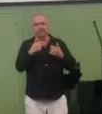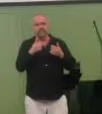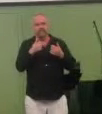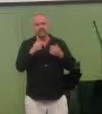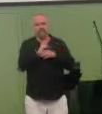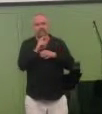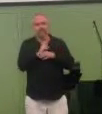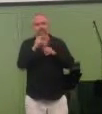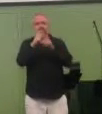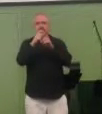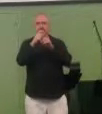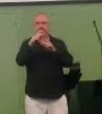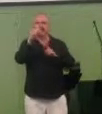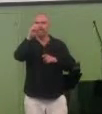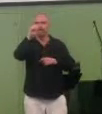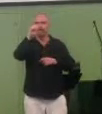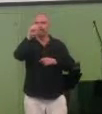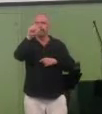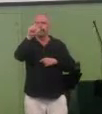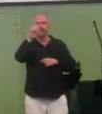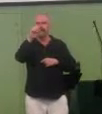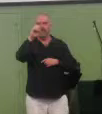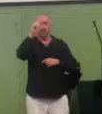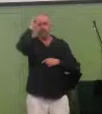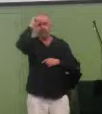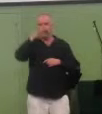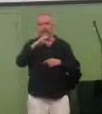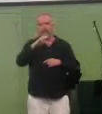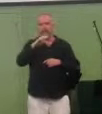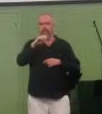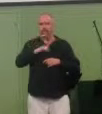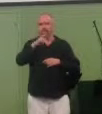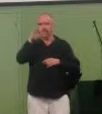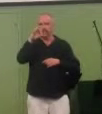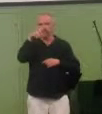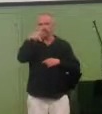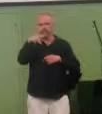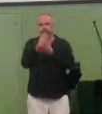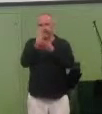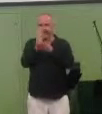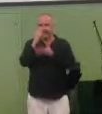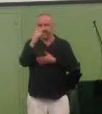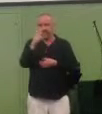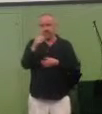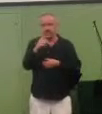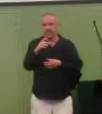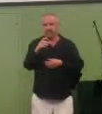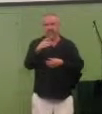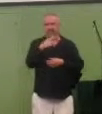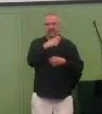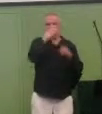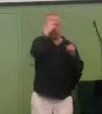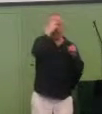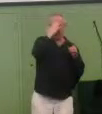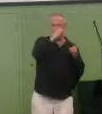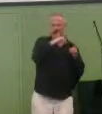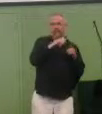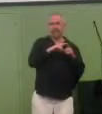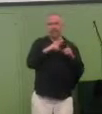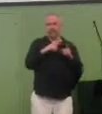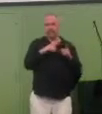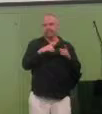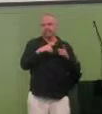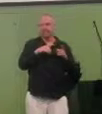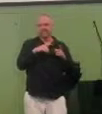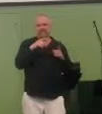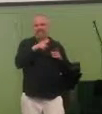privilege, although I think he was aware of it. Lou Sullivan, in other words, really liked men, and he